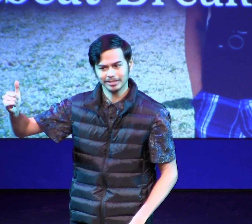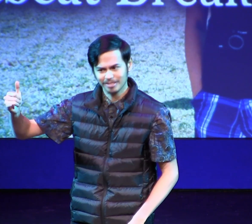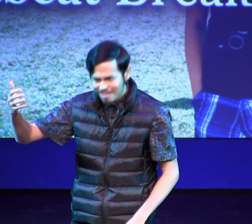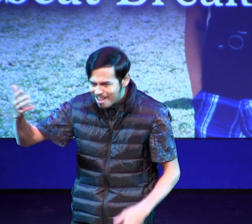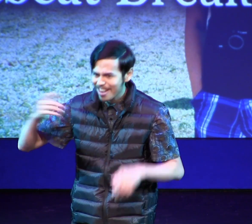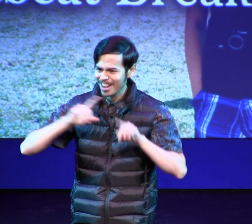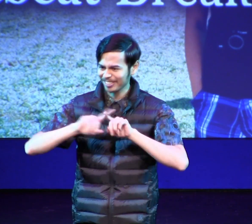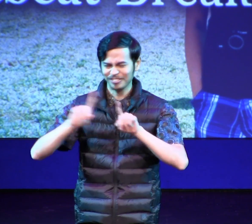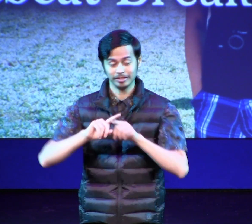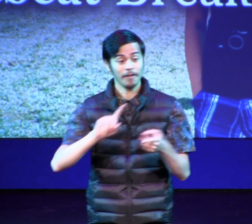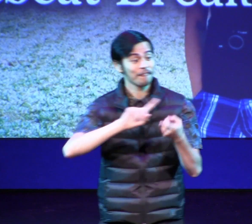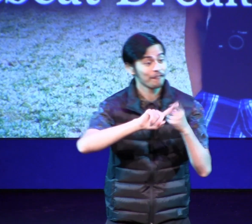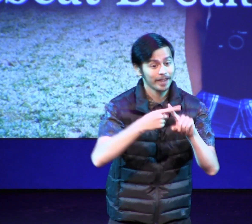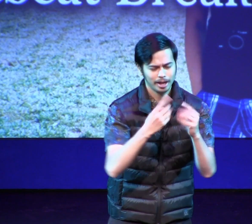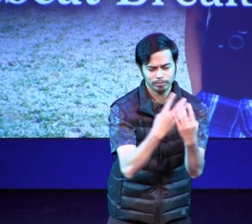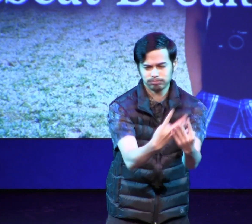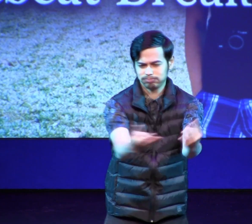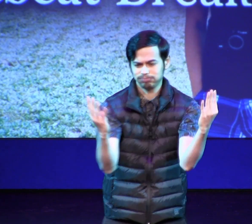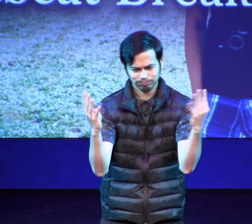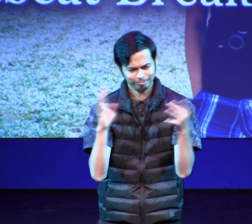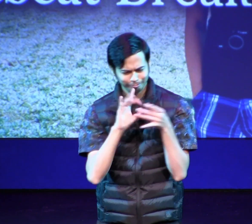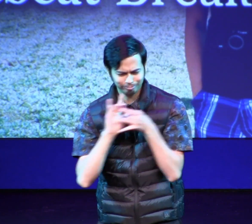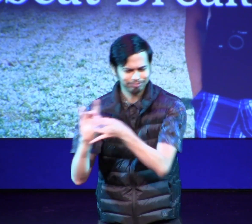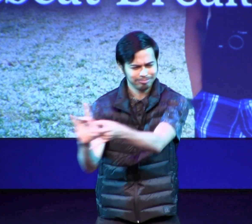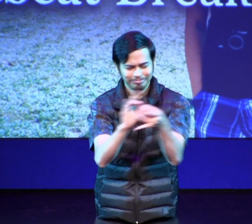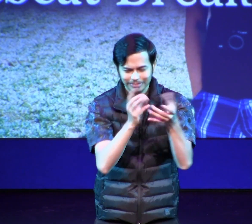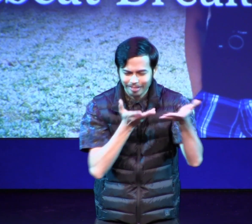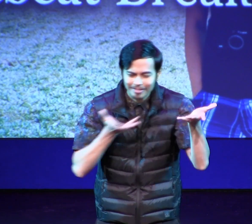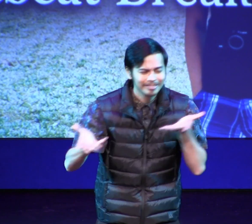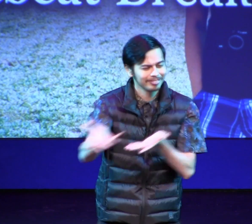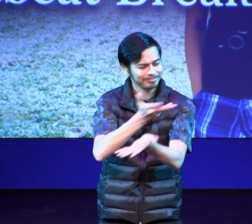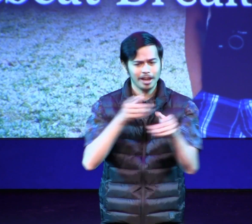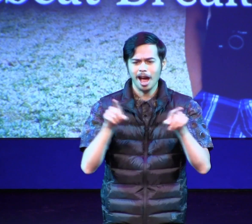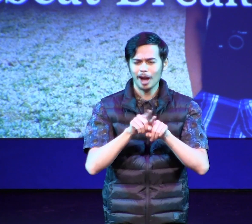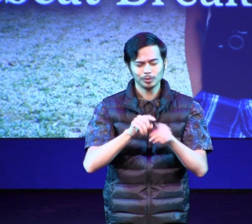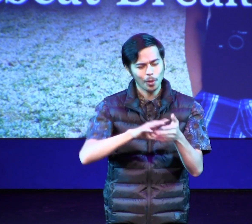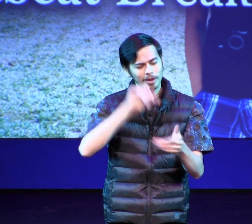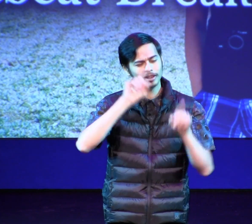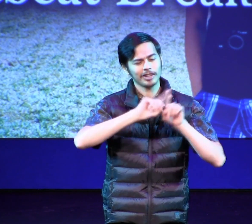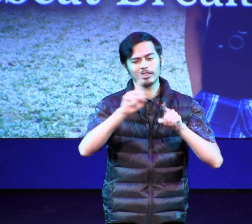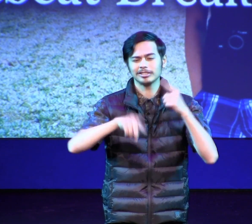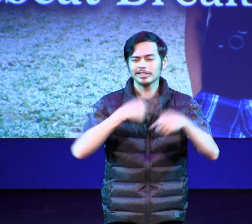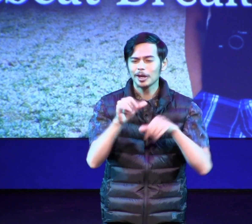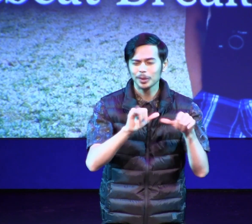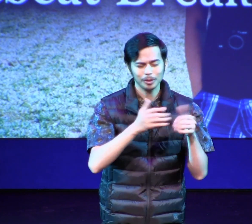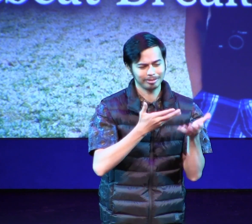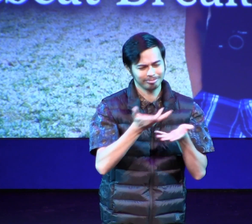is the sign for impossible. And as I was in these groups, we all developed relationships, and we learned